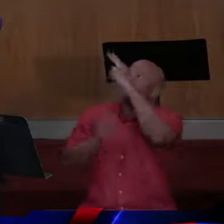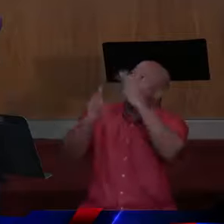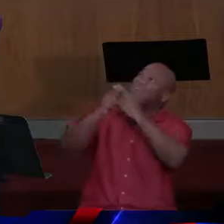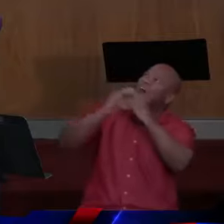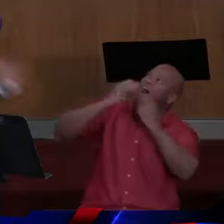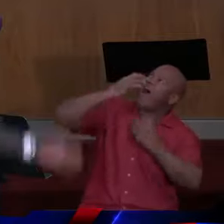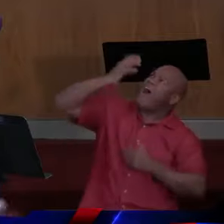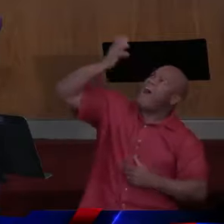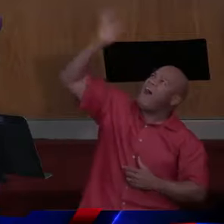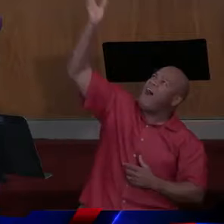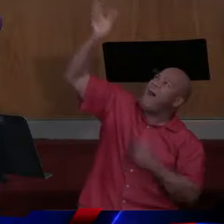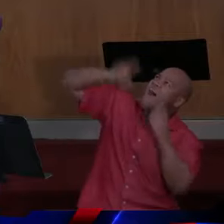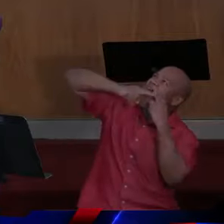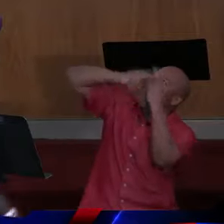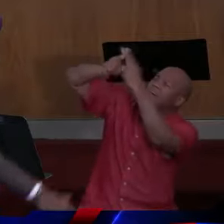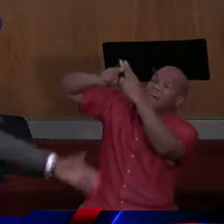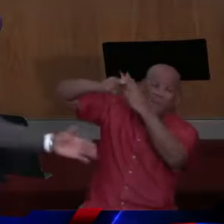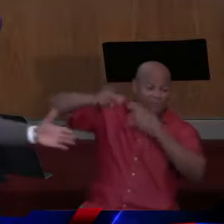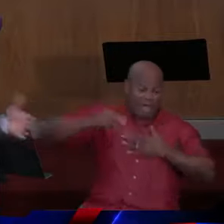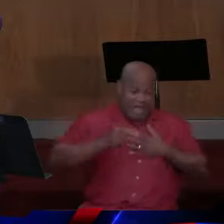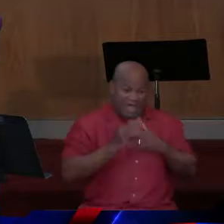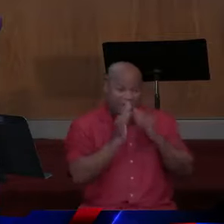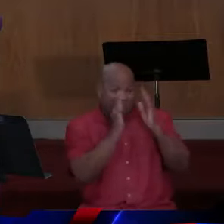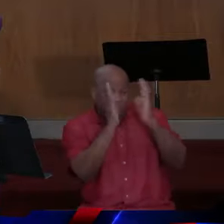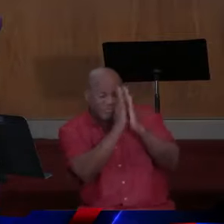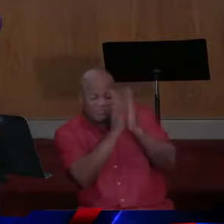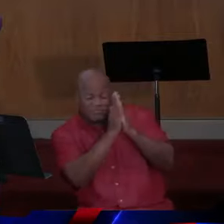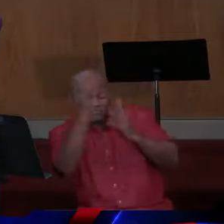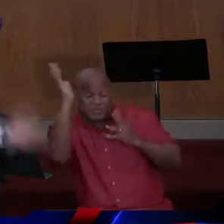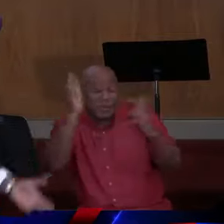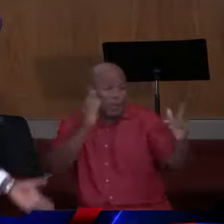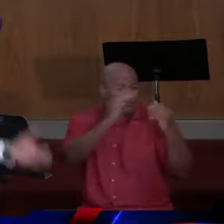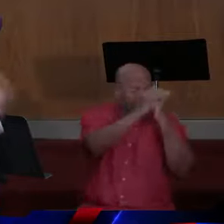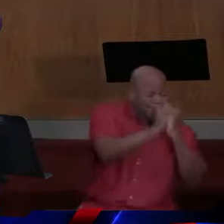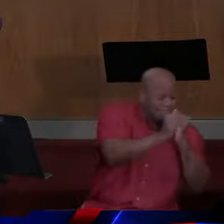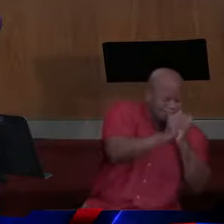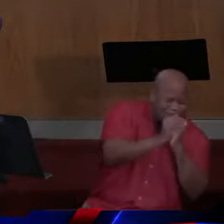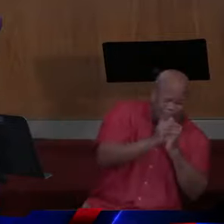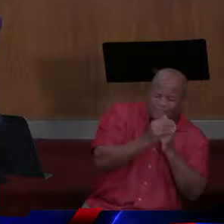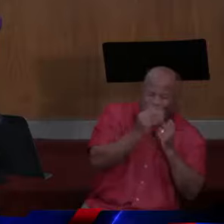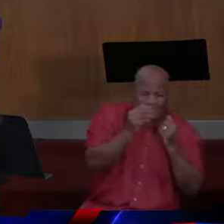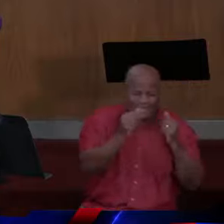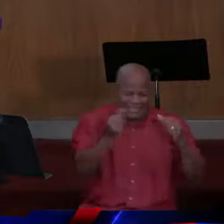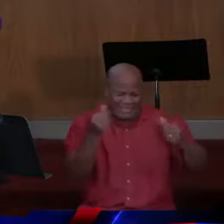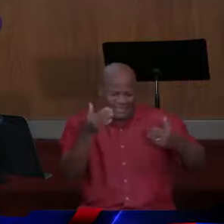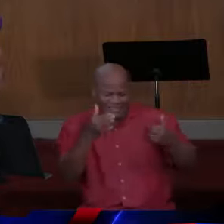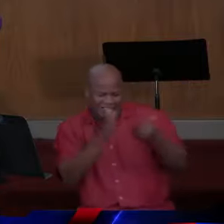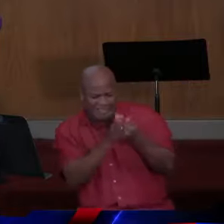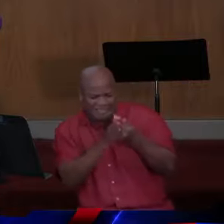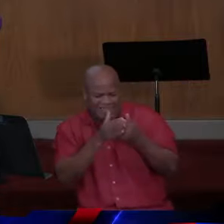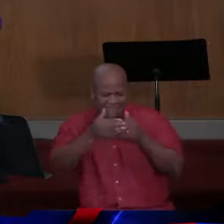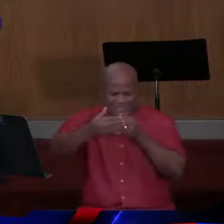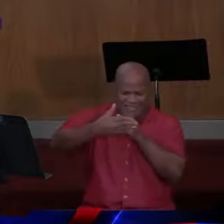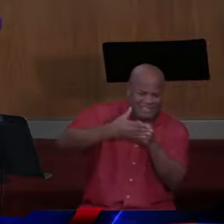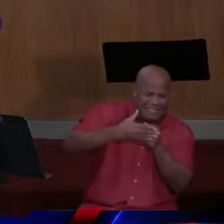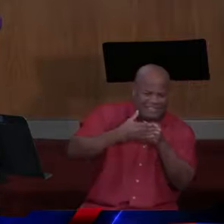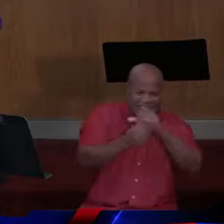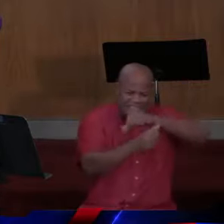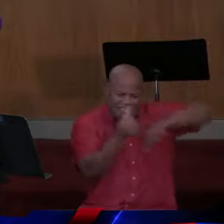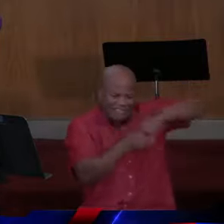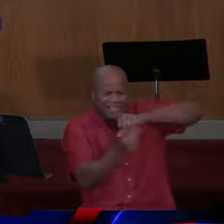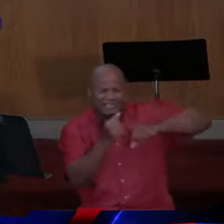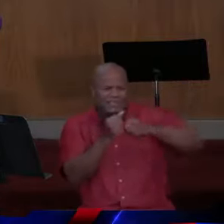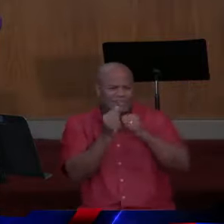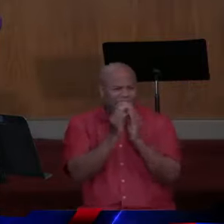when my praise and your worship rub up against each other in an upper room experience, there's a tendency, a propensity,